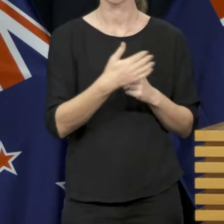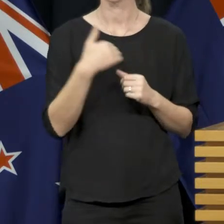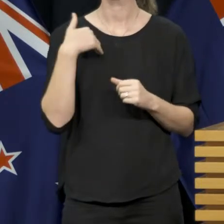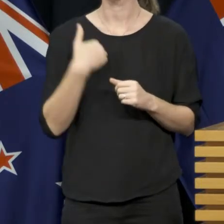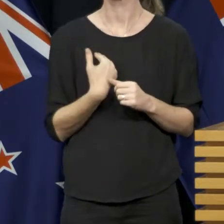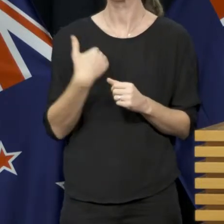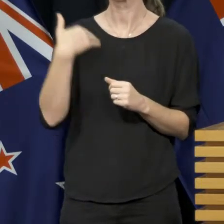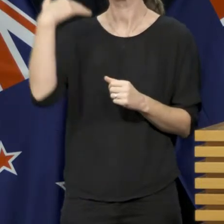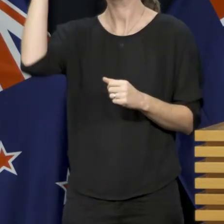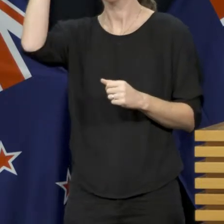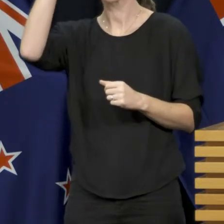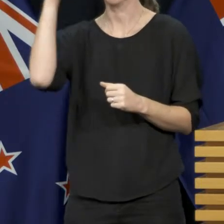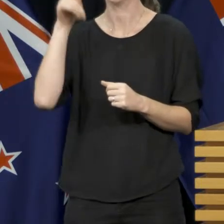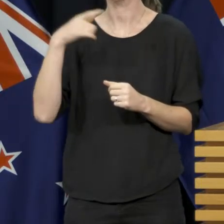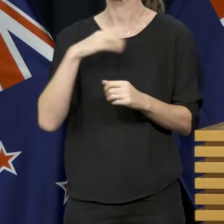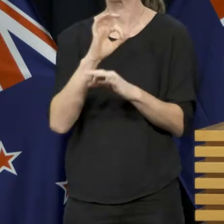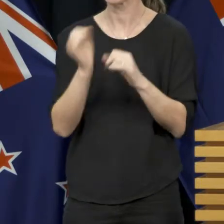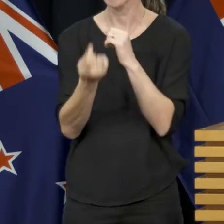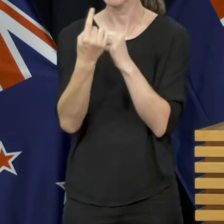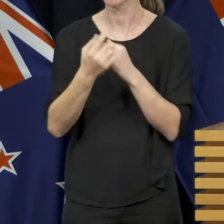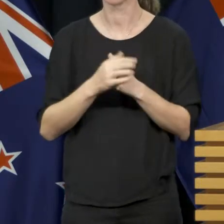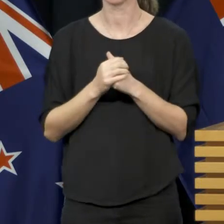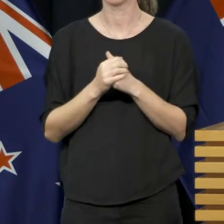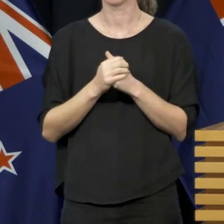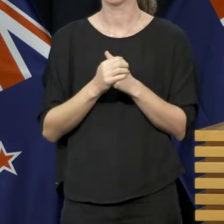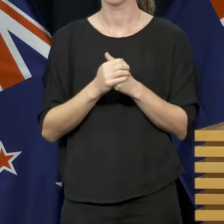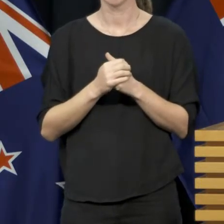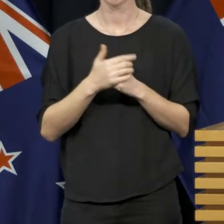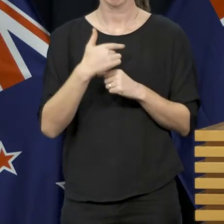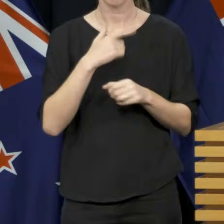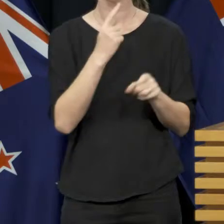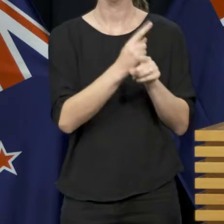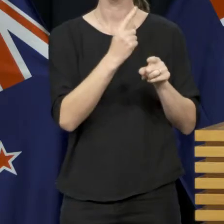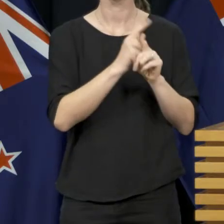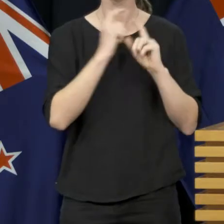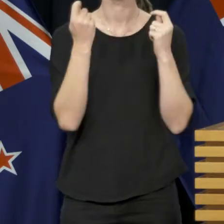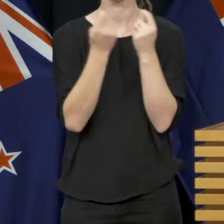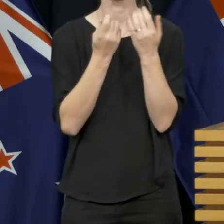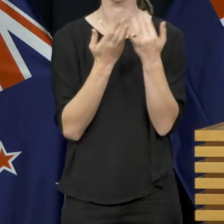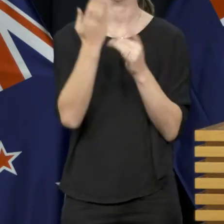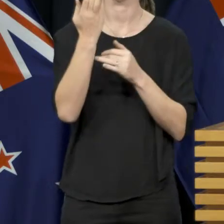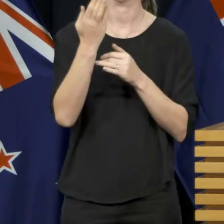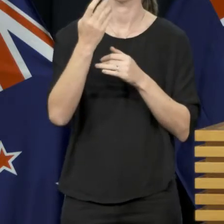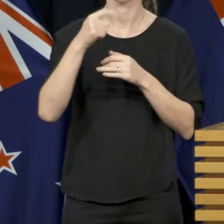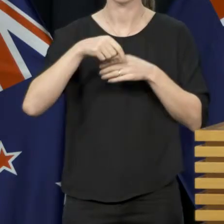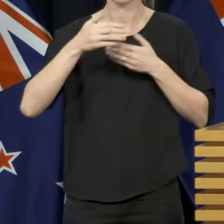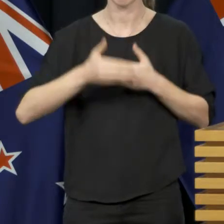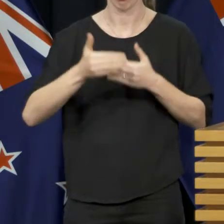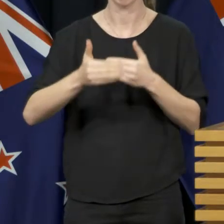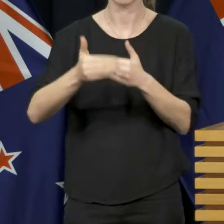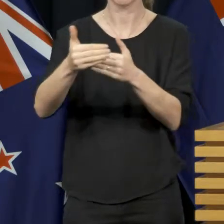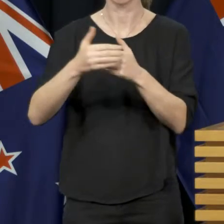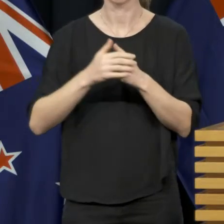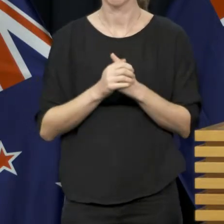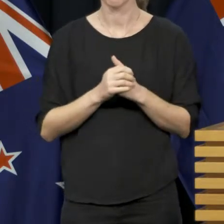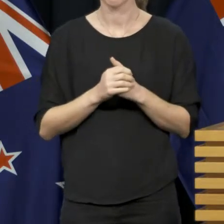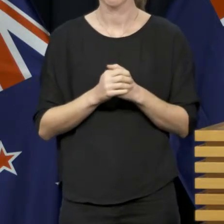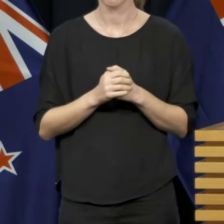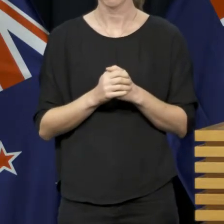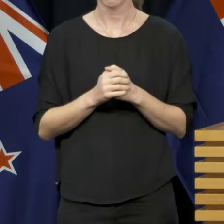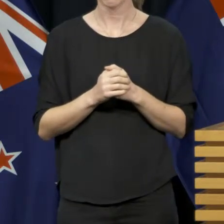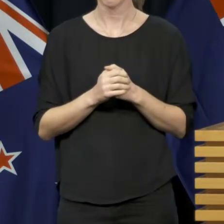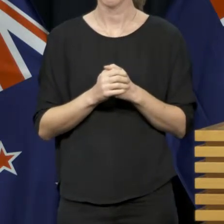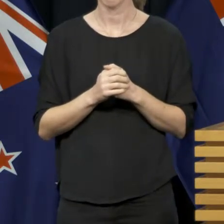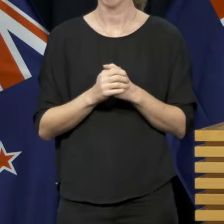for that hypothetical. As you would expect, I do have conversations with my team during periods like this, and it happens to be that